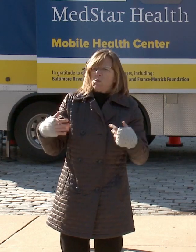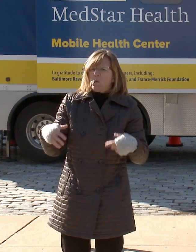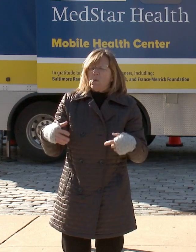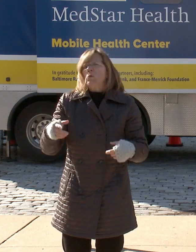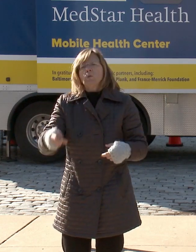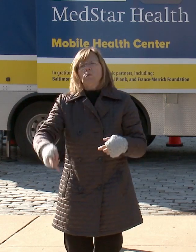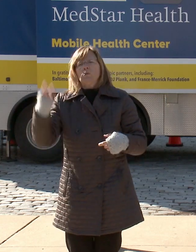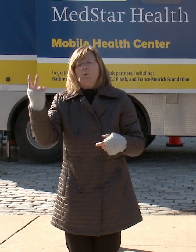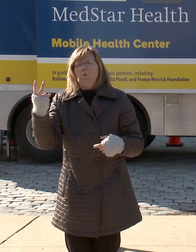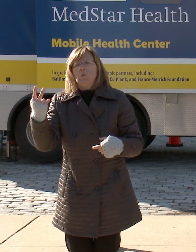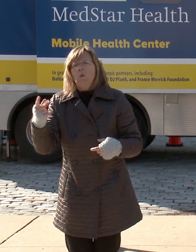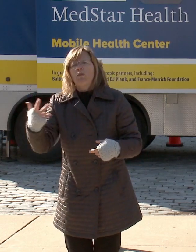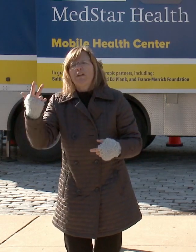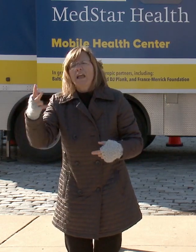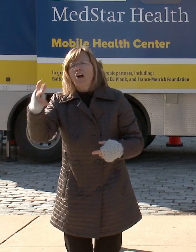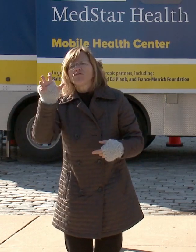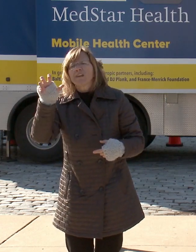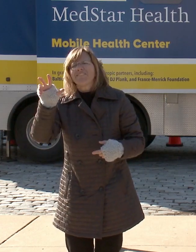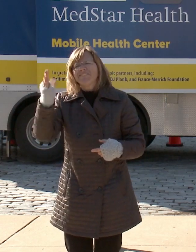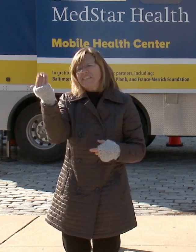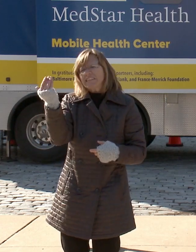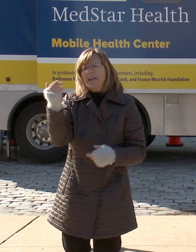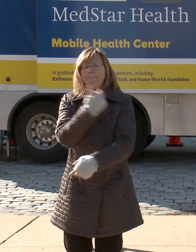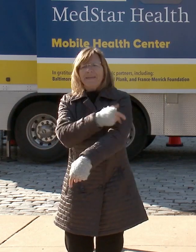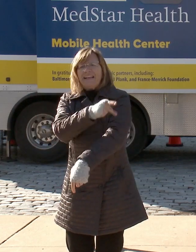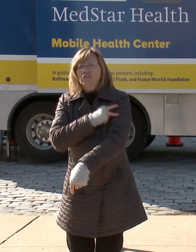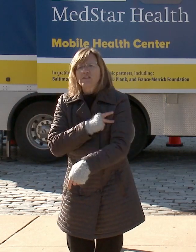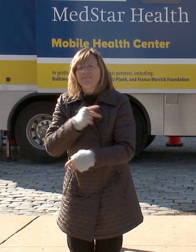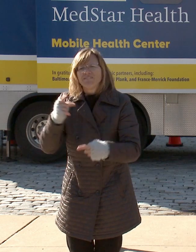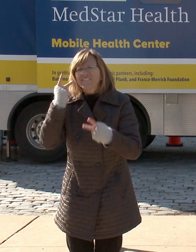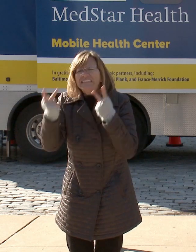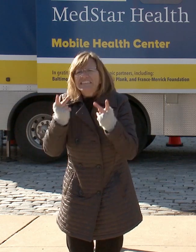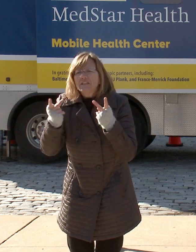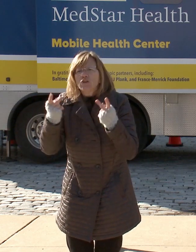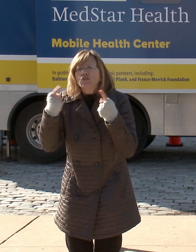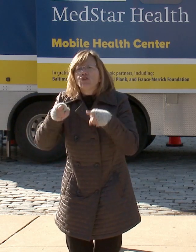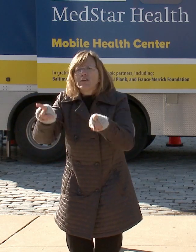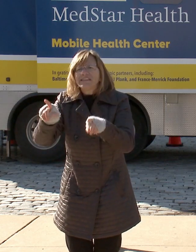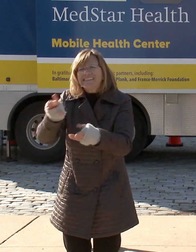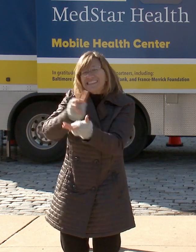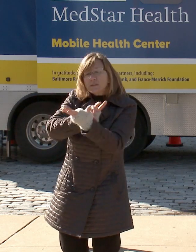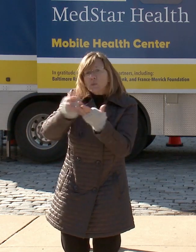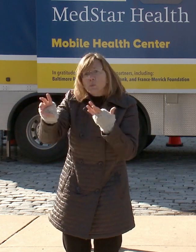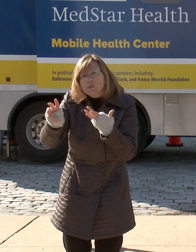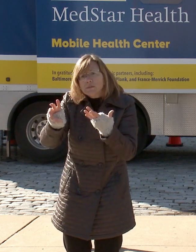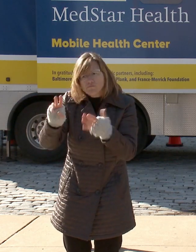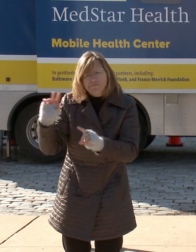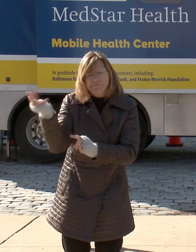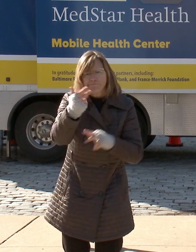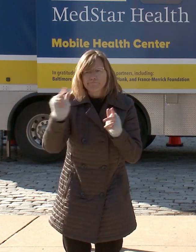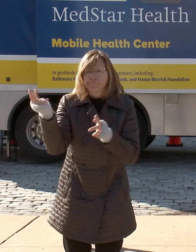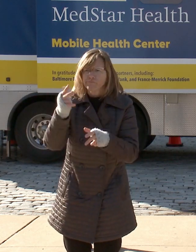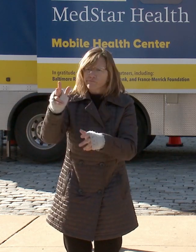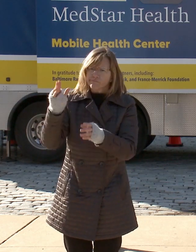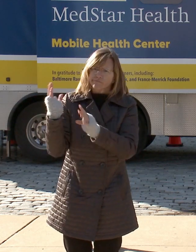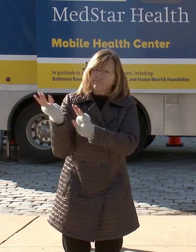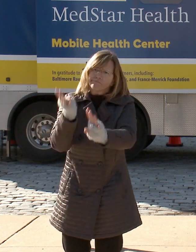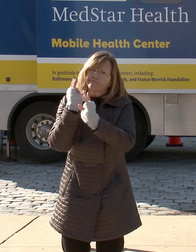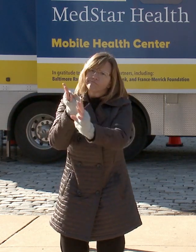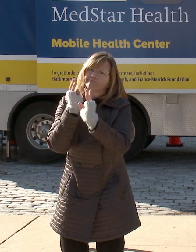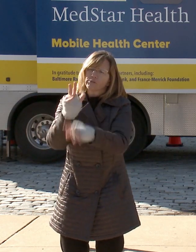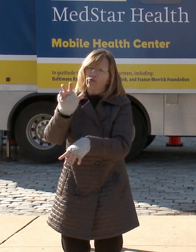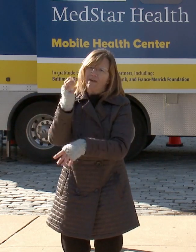than 315 patient visits during the 6-week period of time. Our teams are doing a